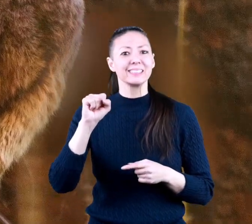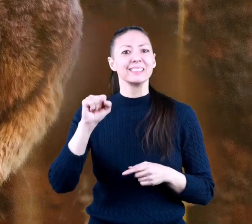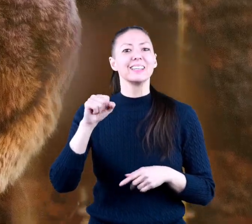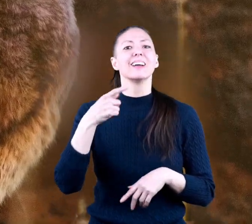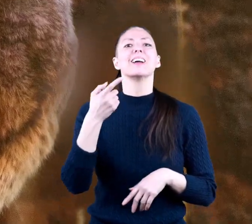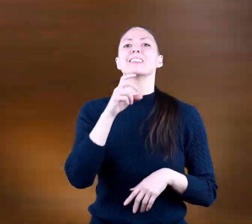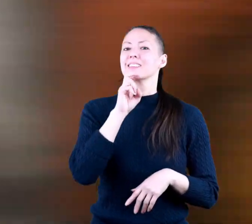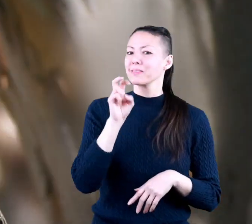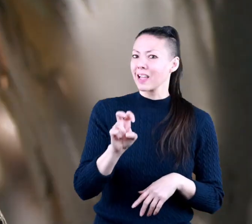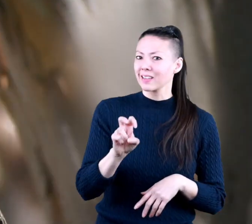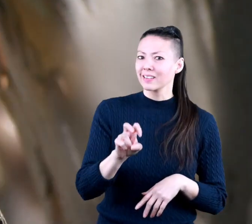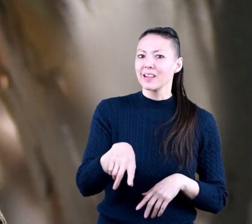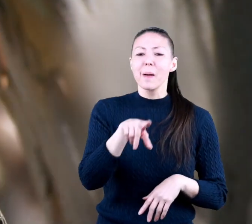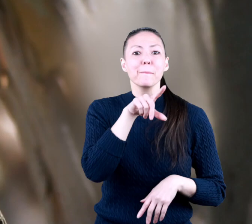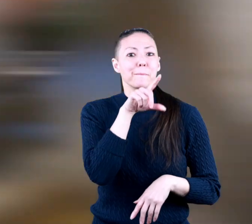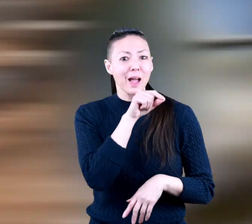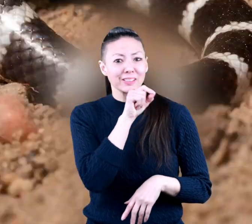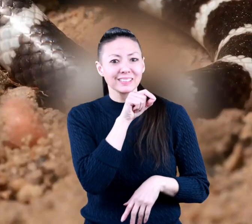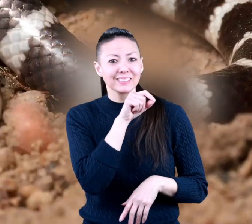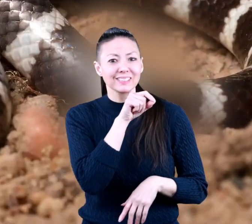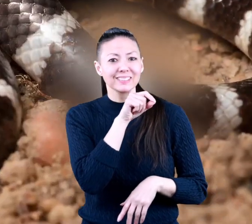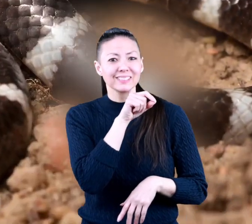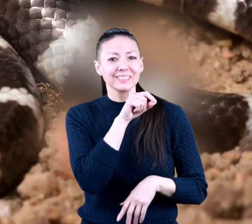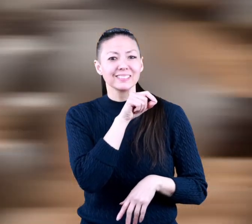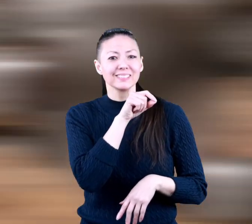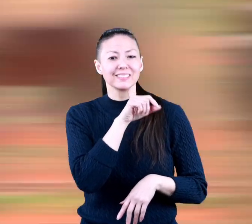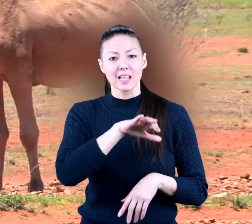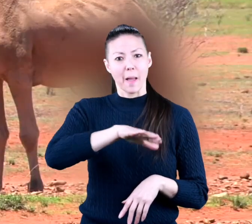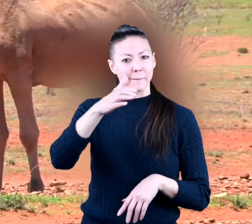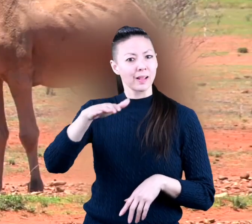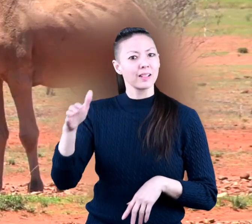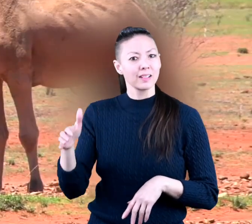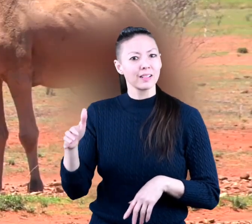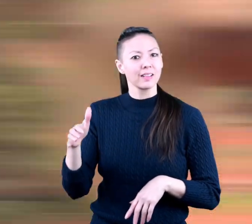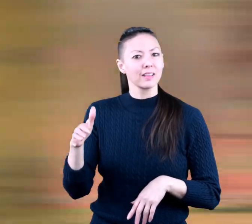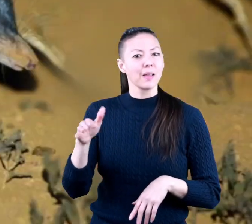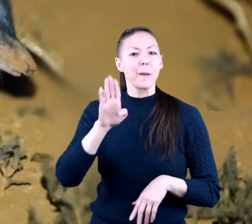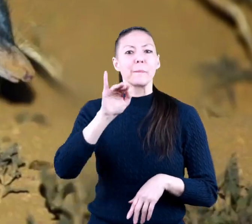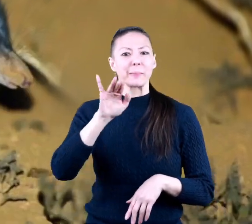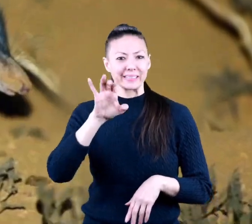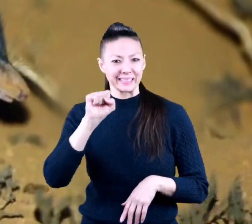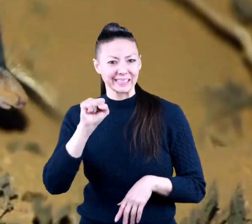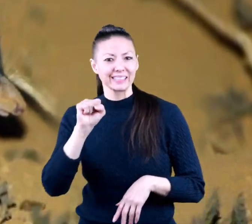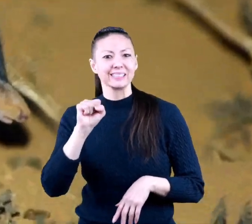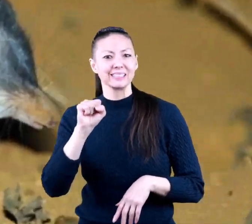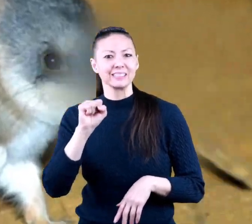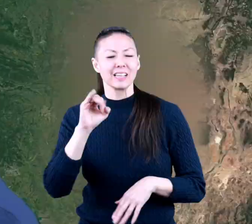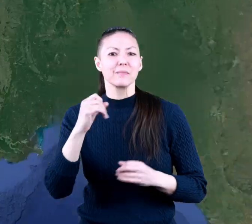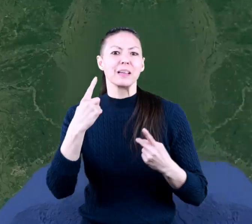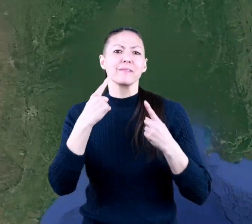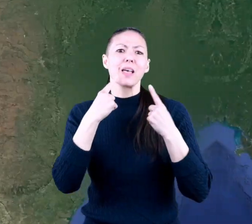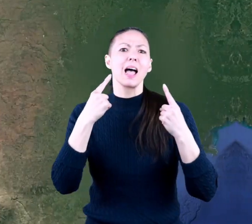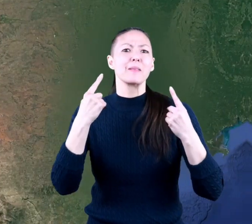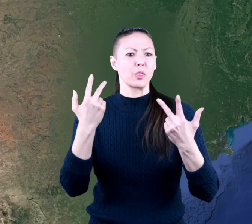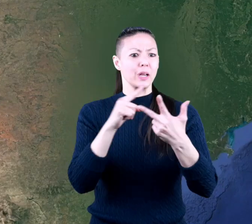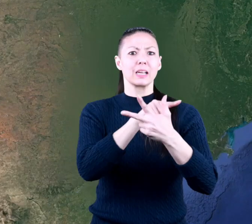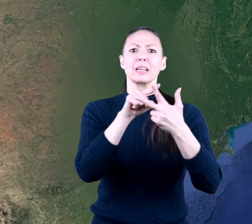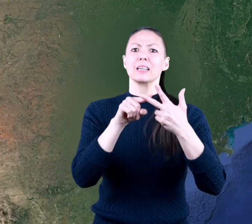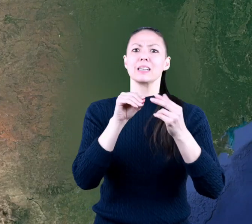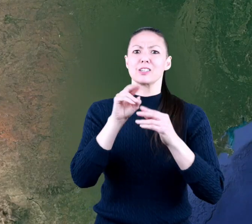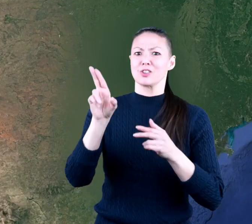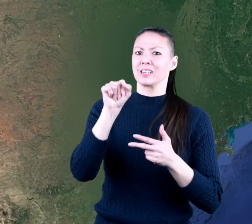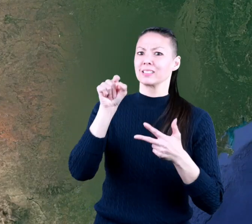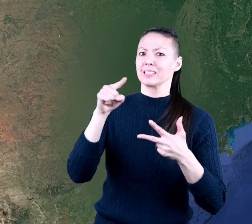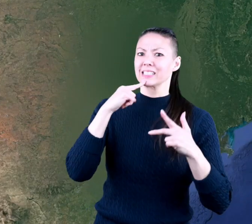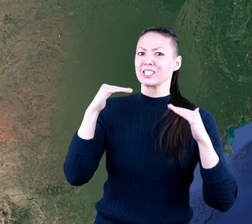wallabies, parrots, snakes, camels, and bilbies. The 3 most famous deserts